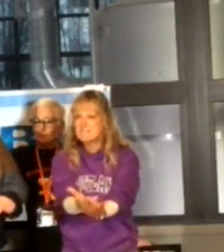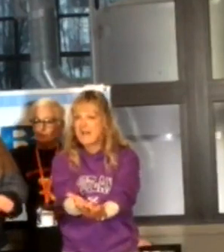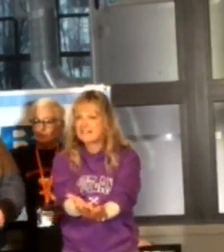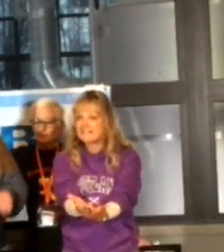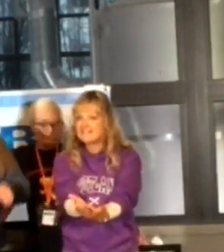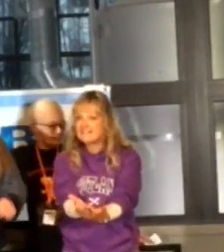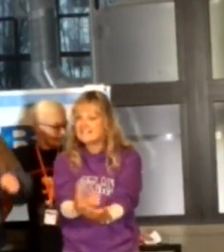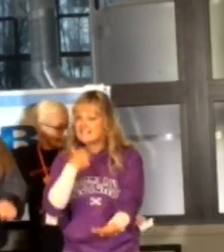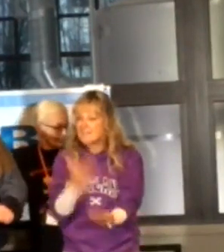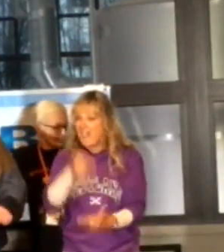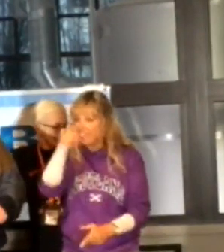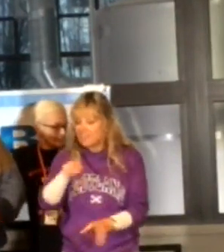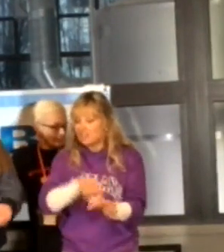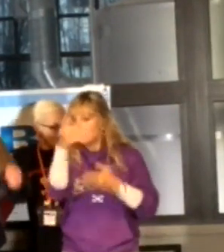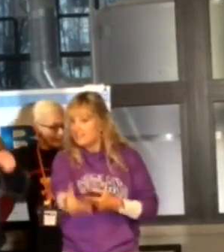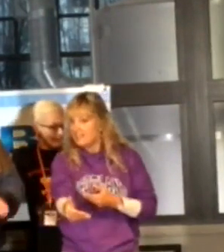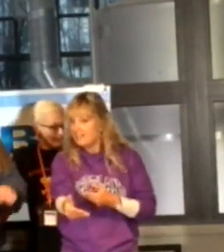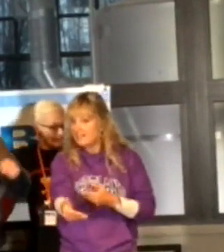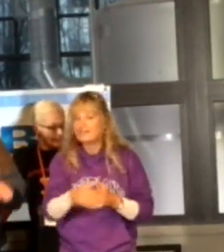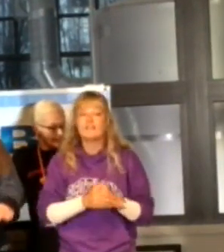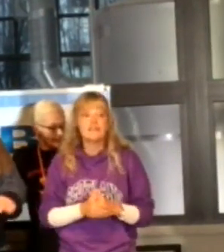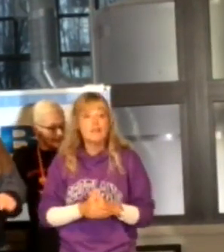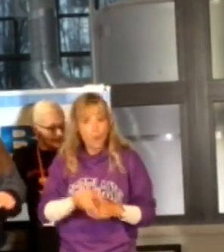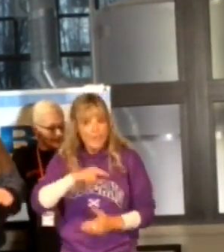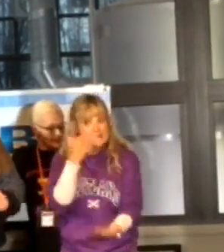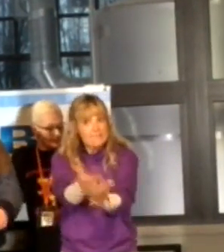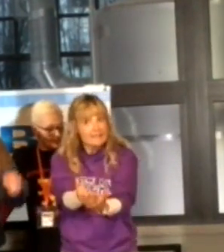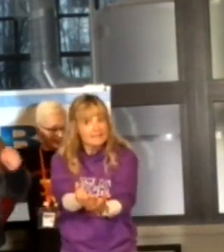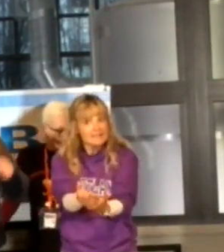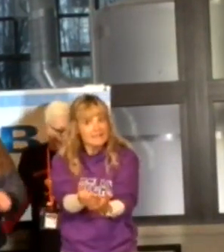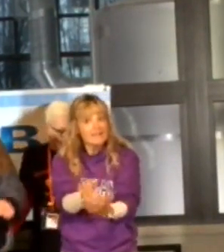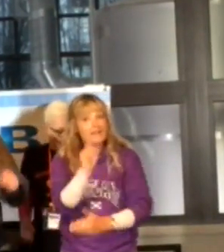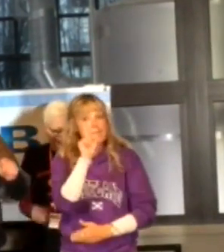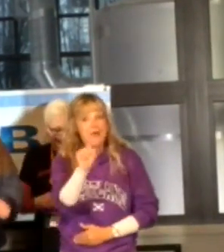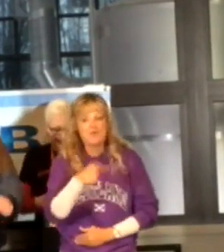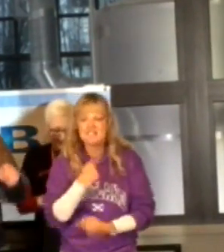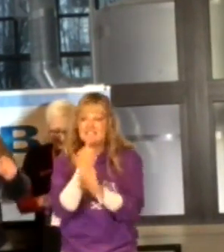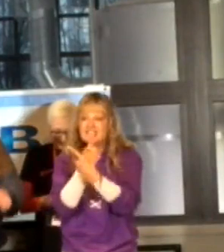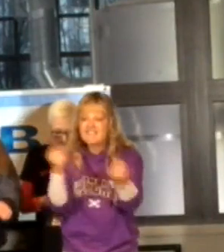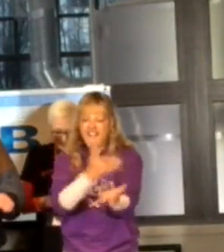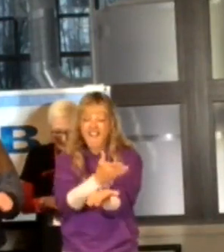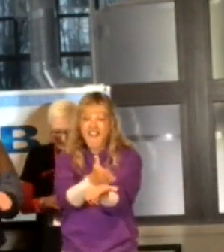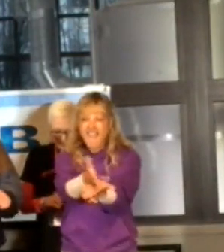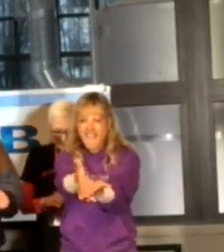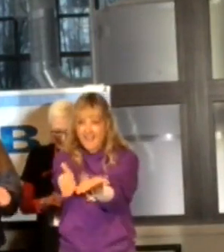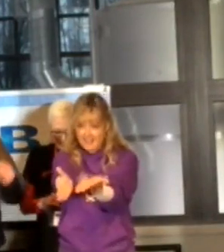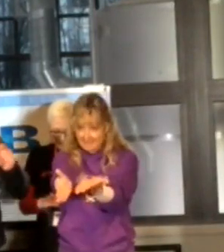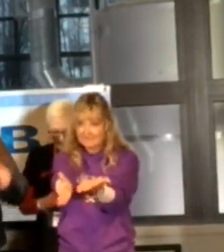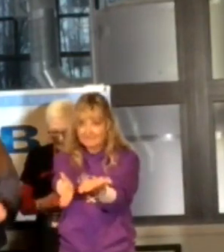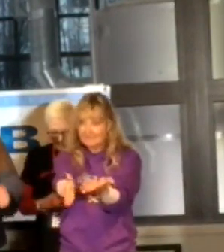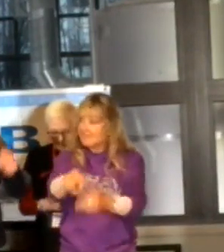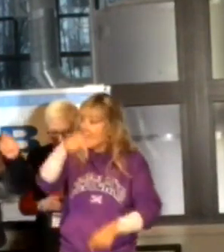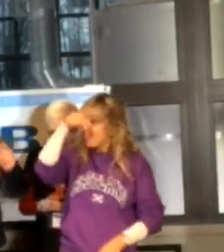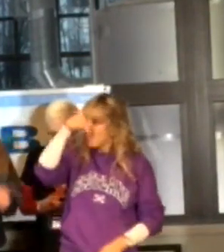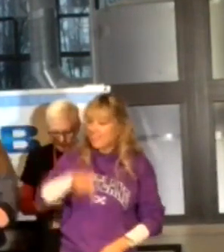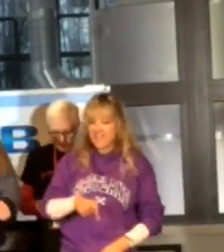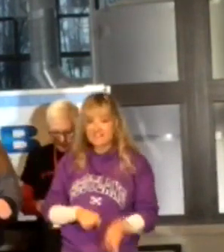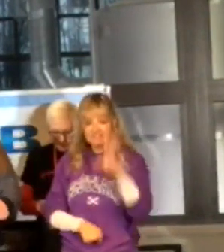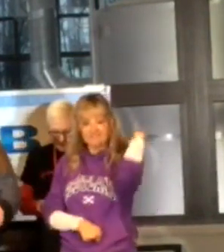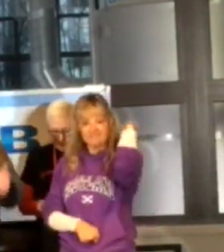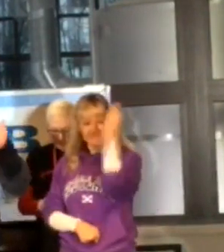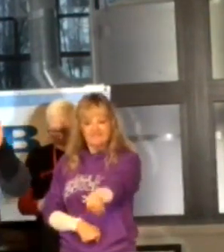happens this year. And not only are we demanding it, but we are stating very clearly that this notice has been